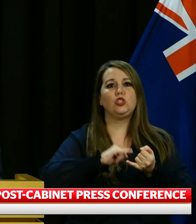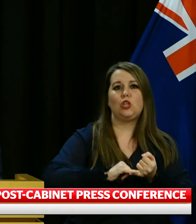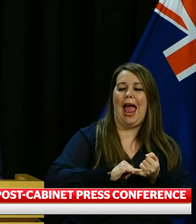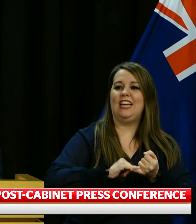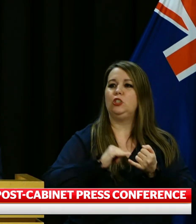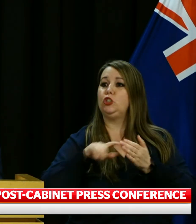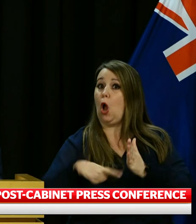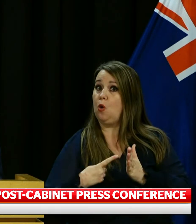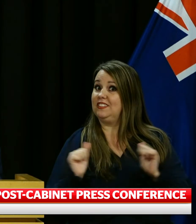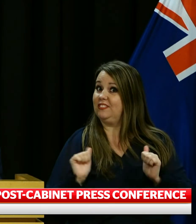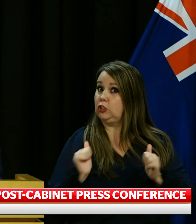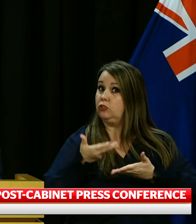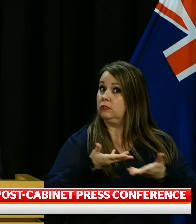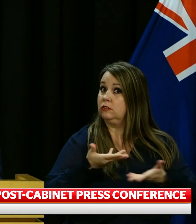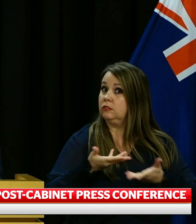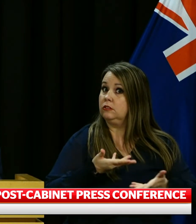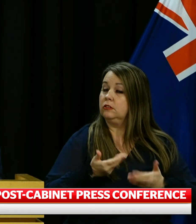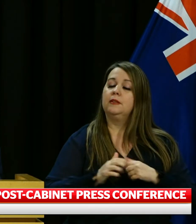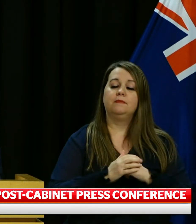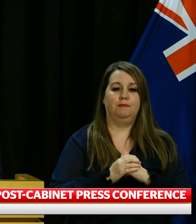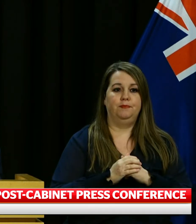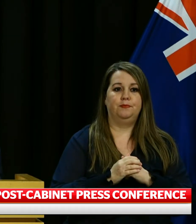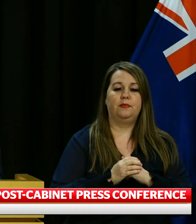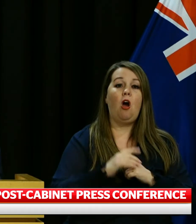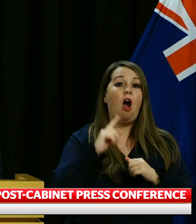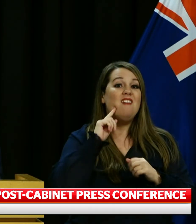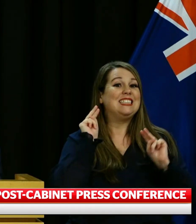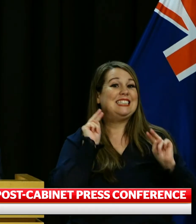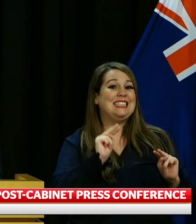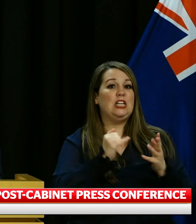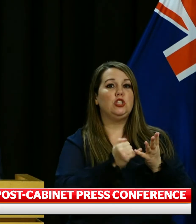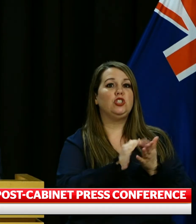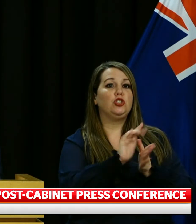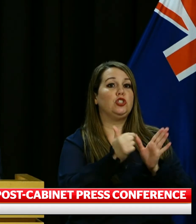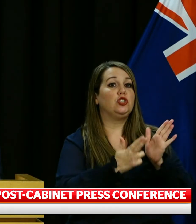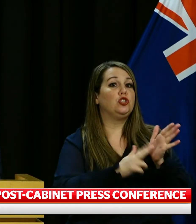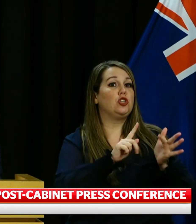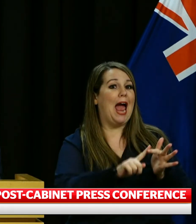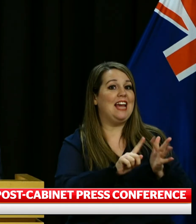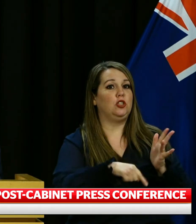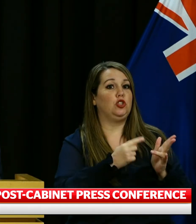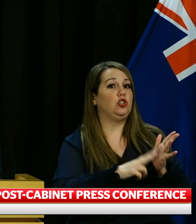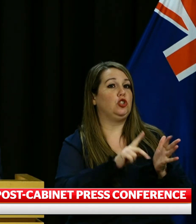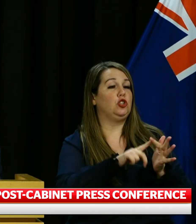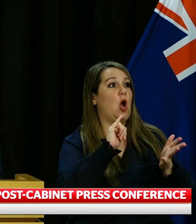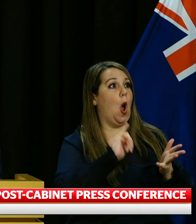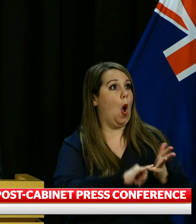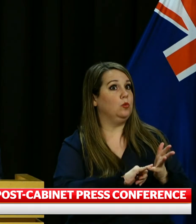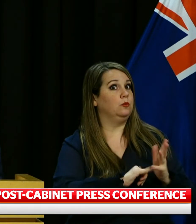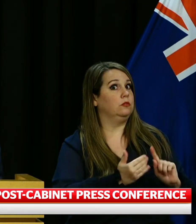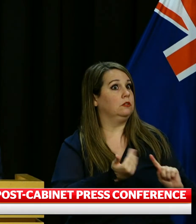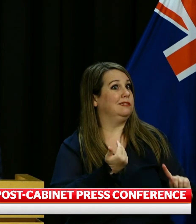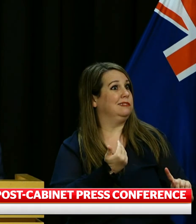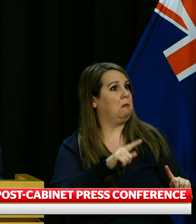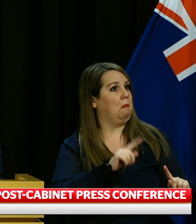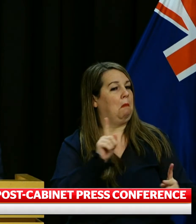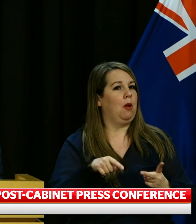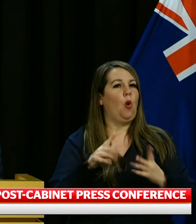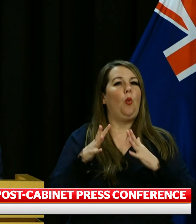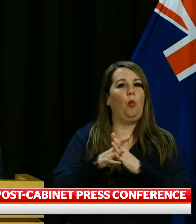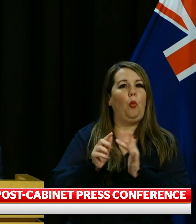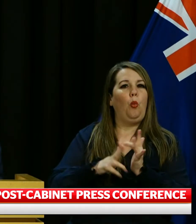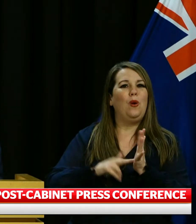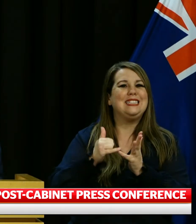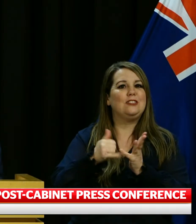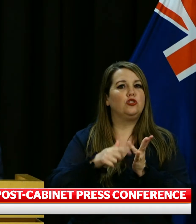year? I haven't seen Shane Jones to my recollection. I think I saw Winston Peters at a farewell function involving a